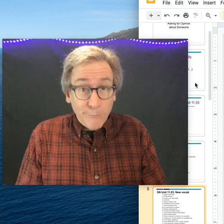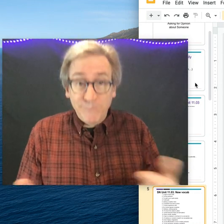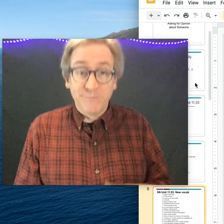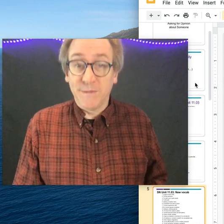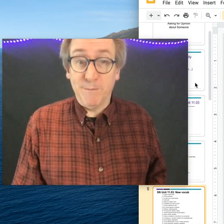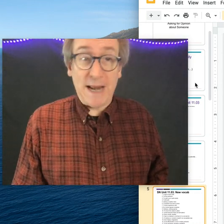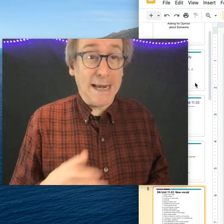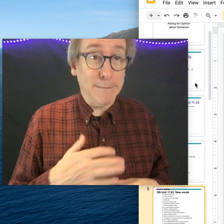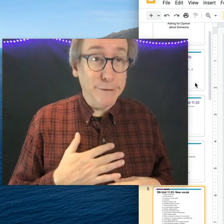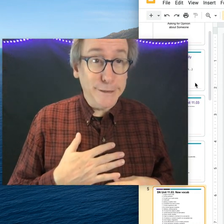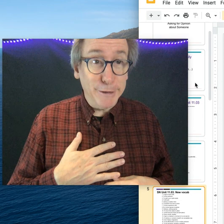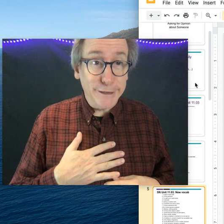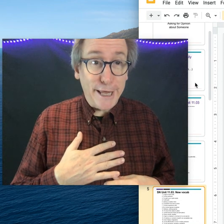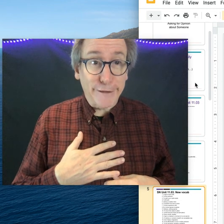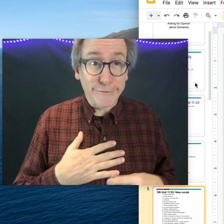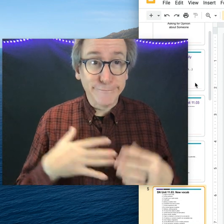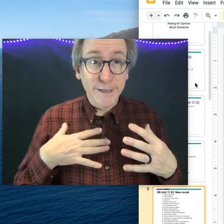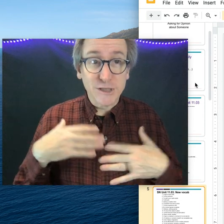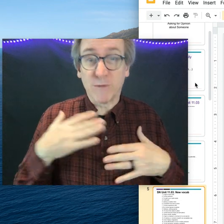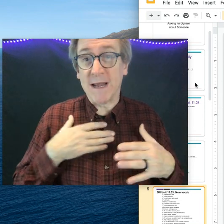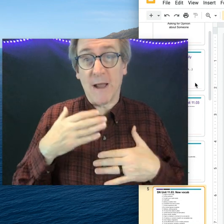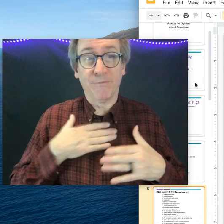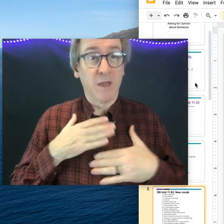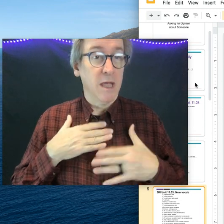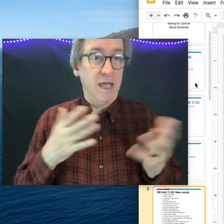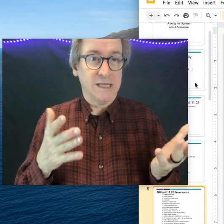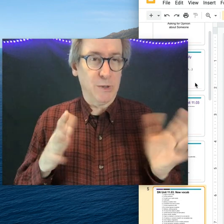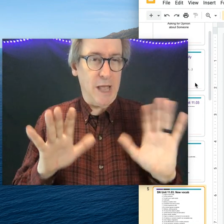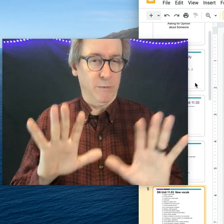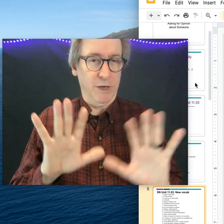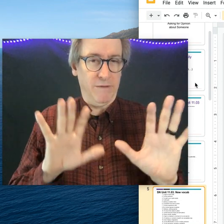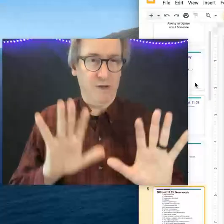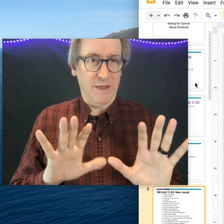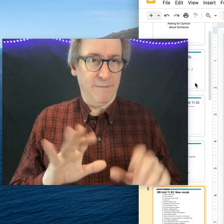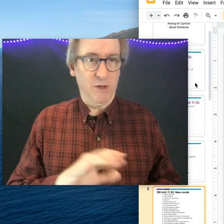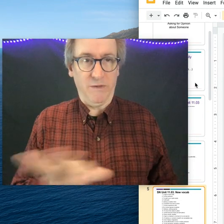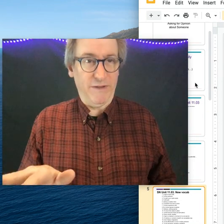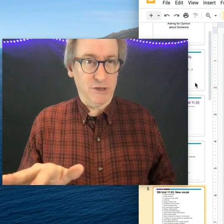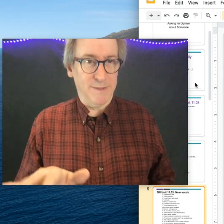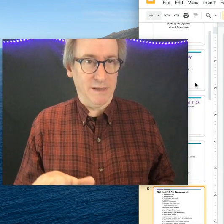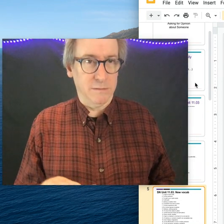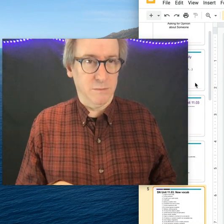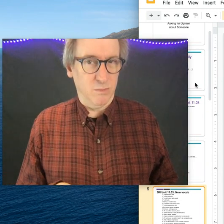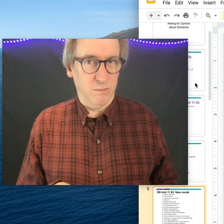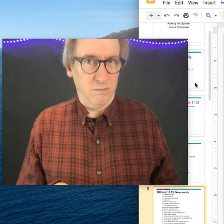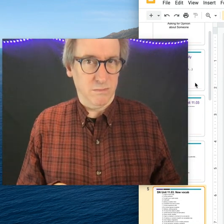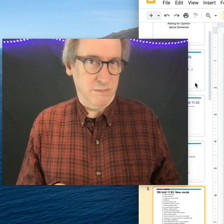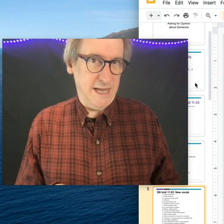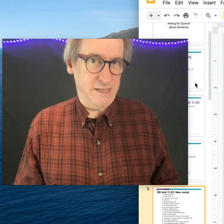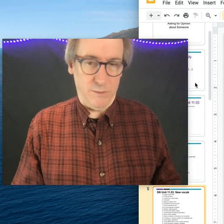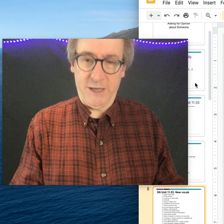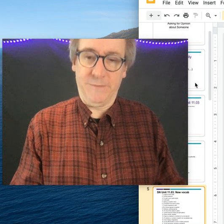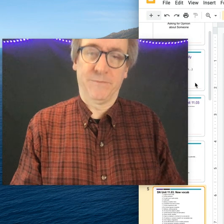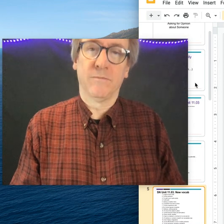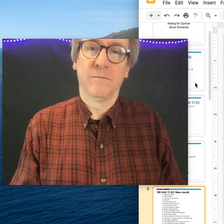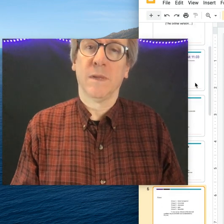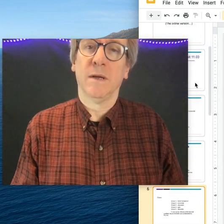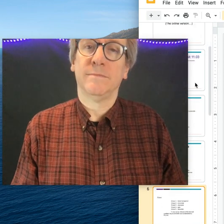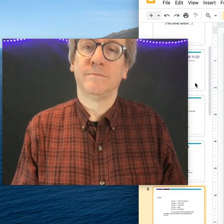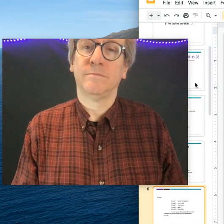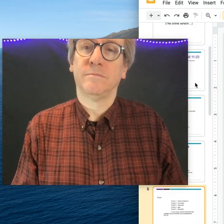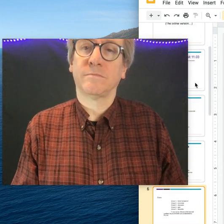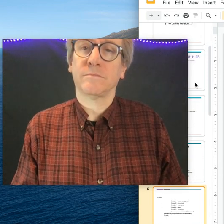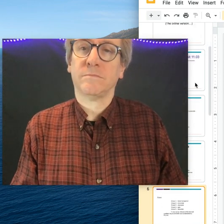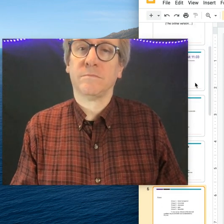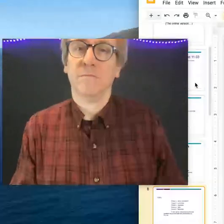know, but I didn't put the book together. So right now, it's okay. We don't have to do that. You can fingerspell days of the week.